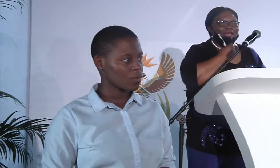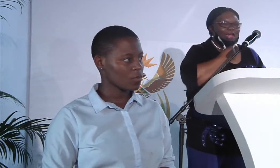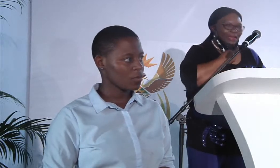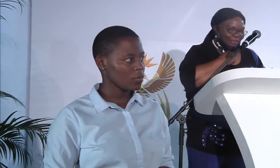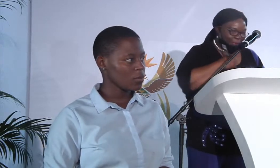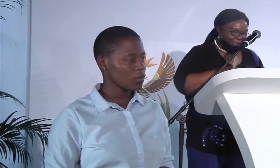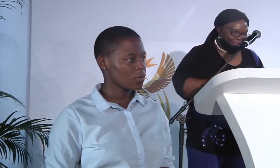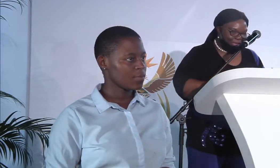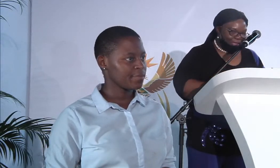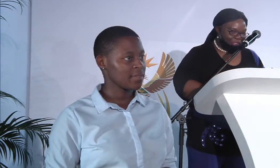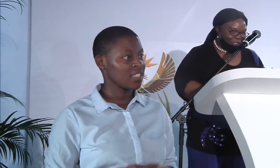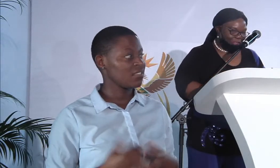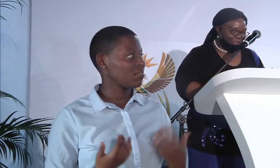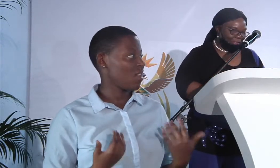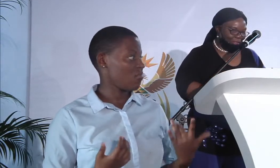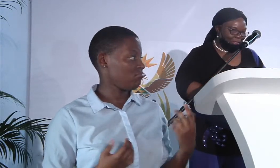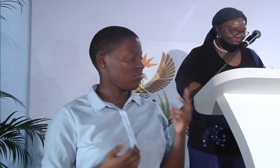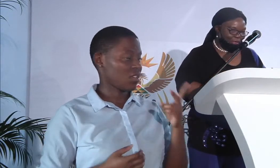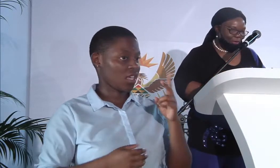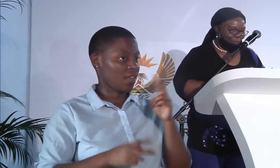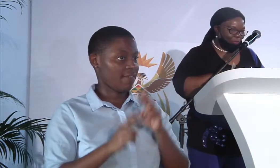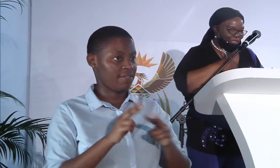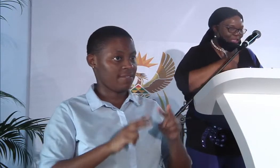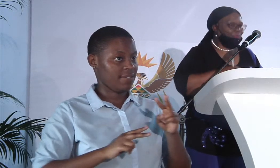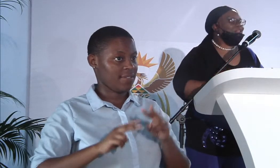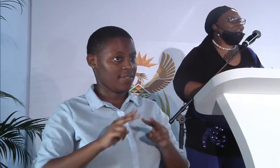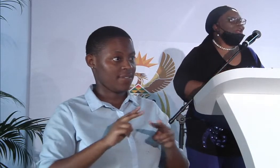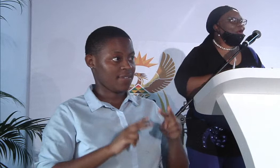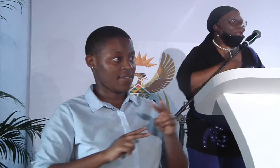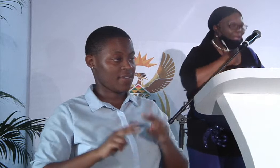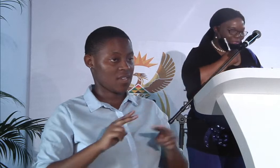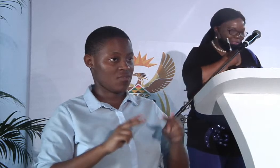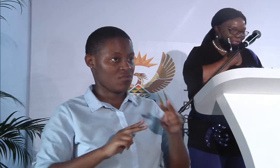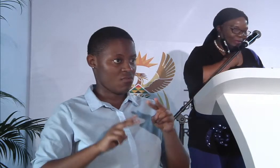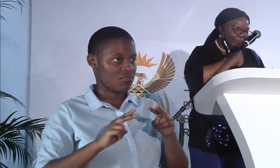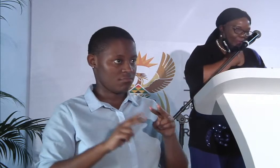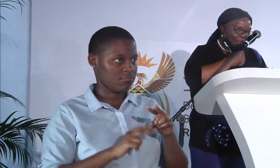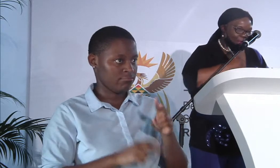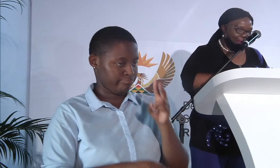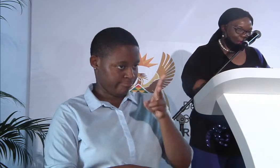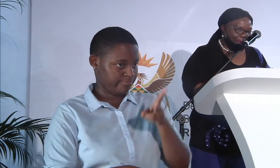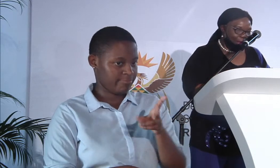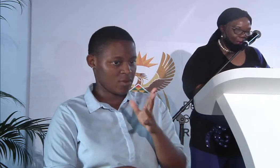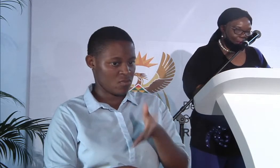get another message which has been recorded